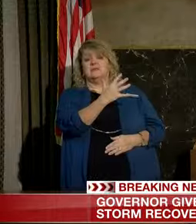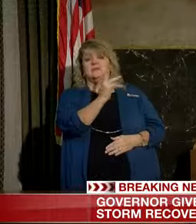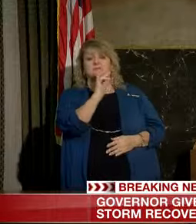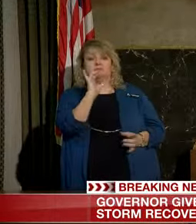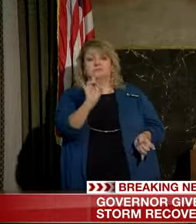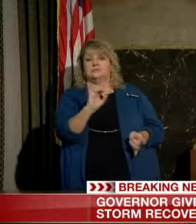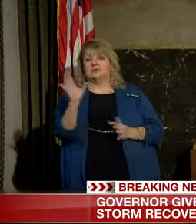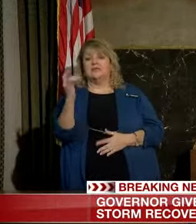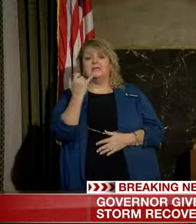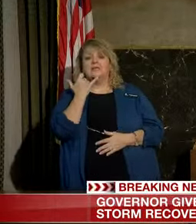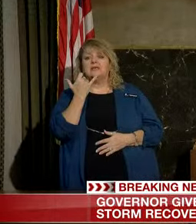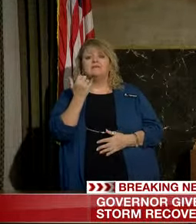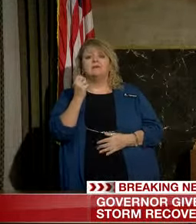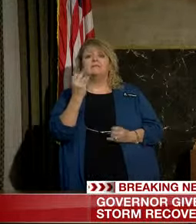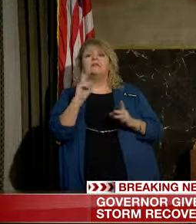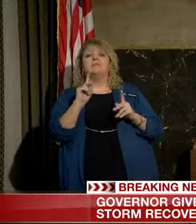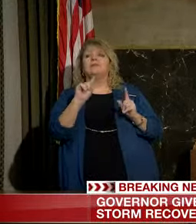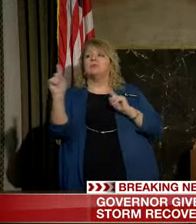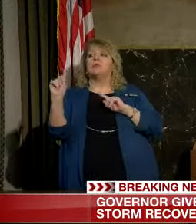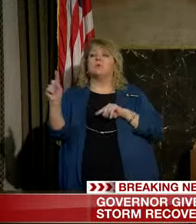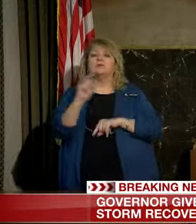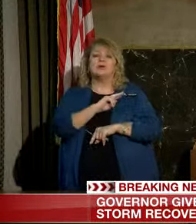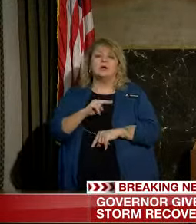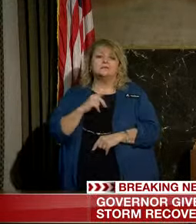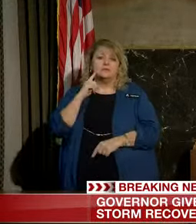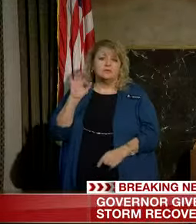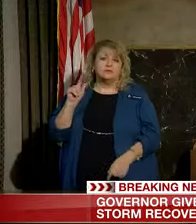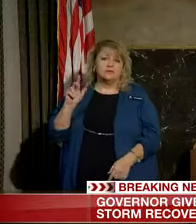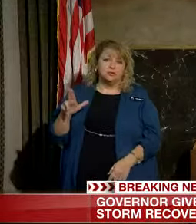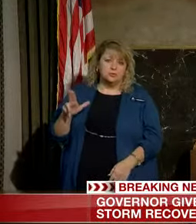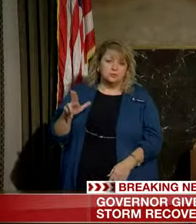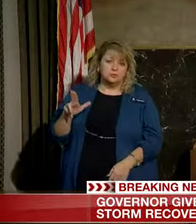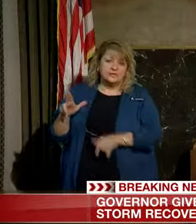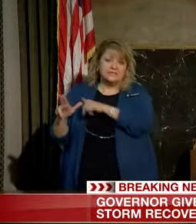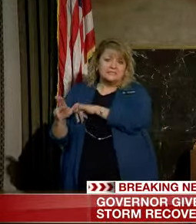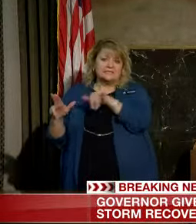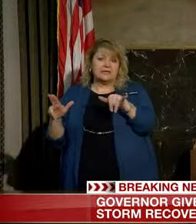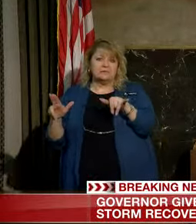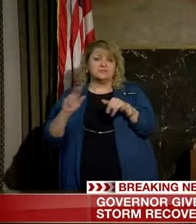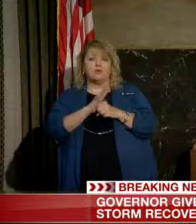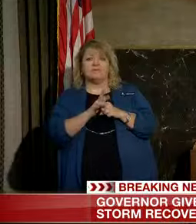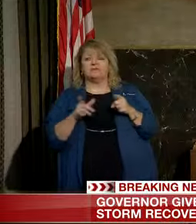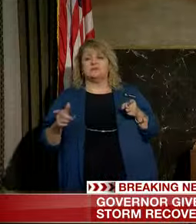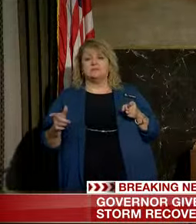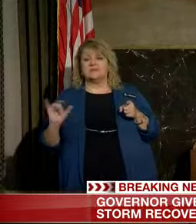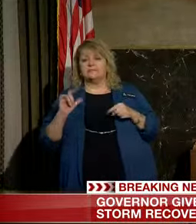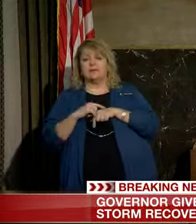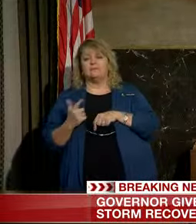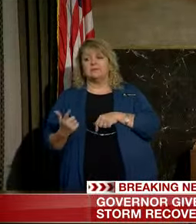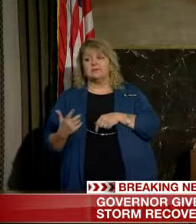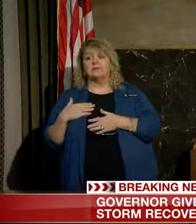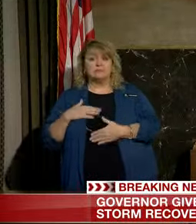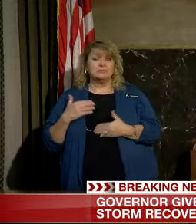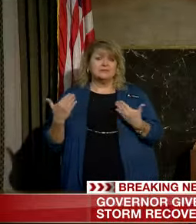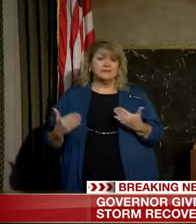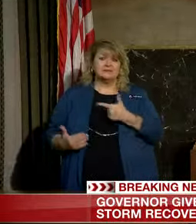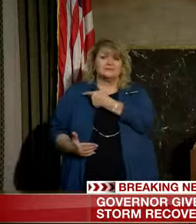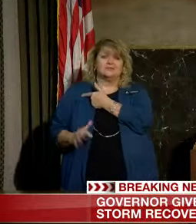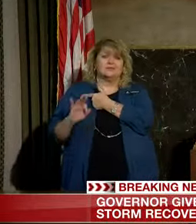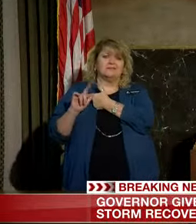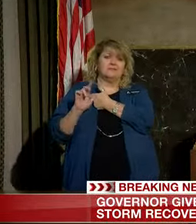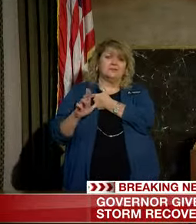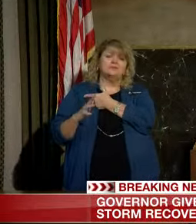had a lot of hospitalized patients for the flu at the same time. So please take every